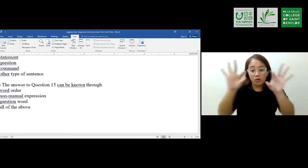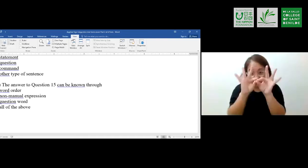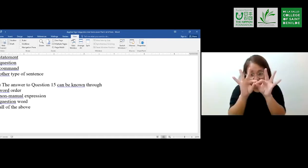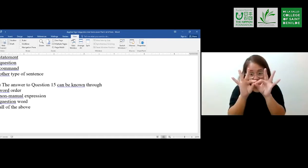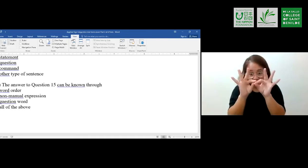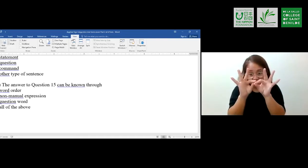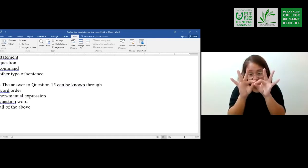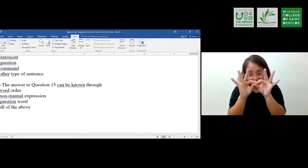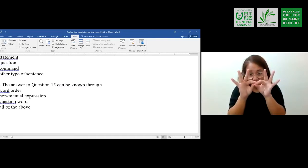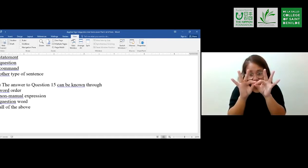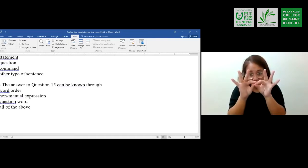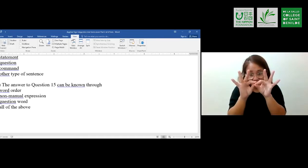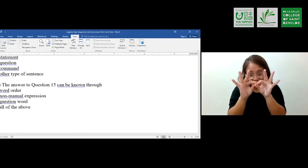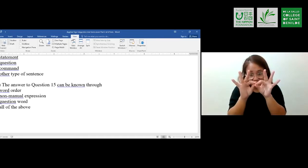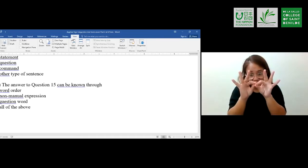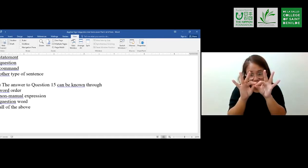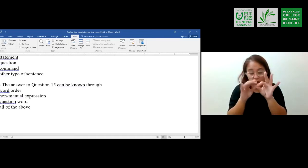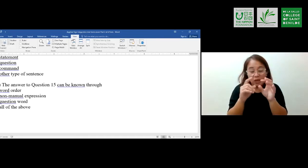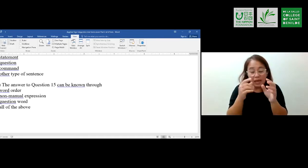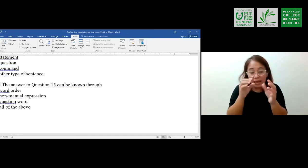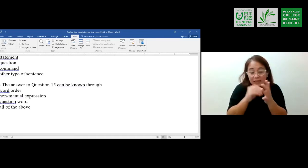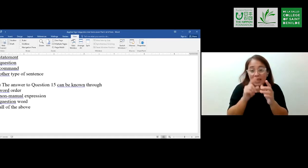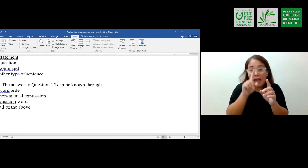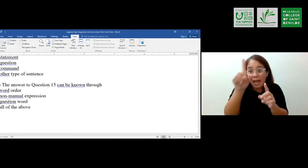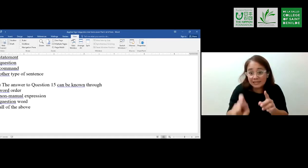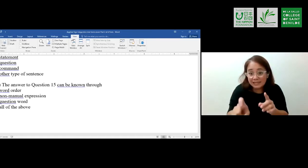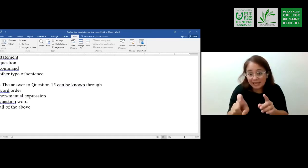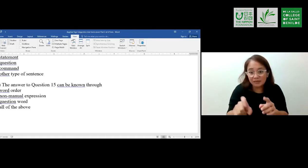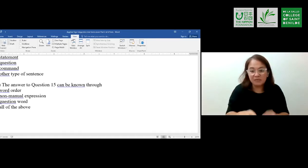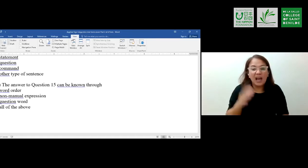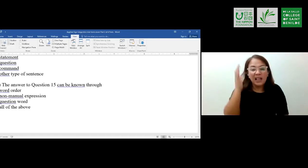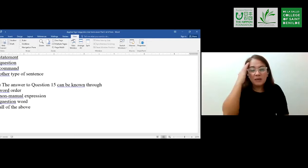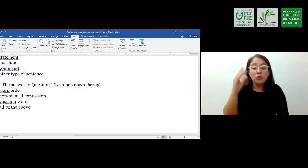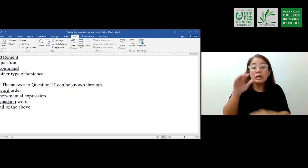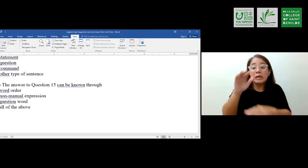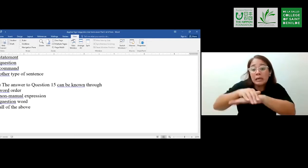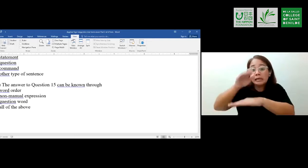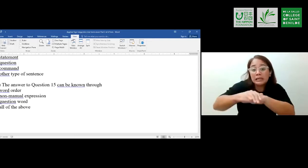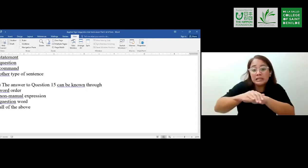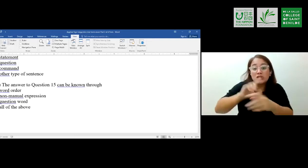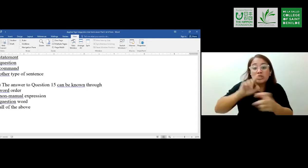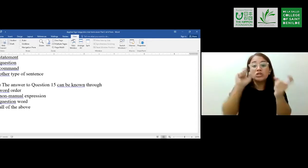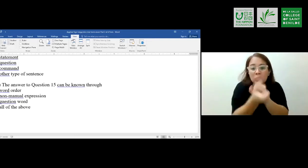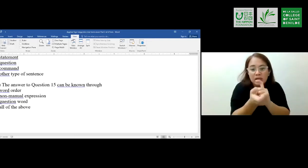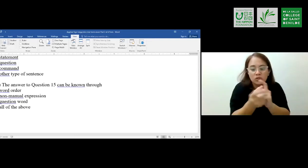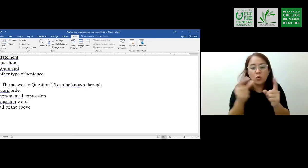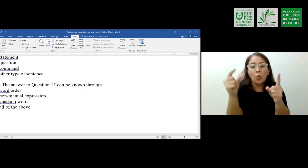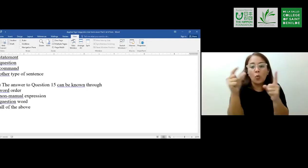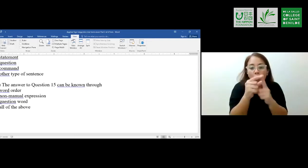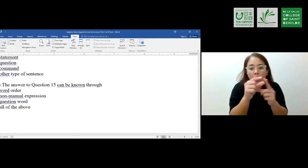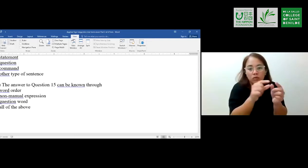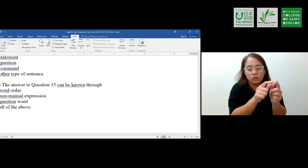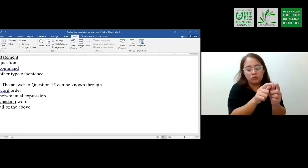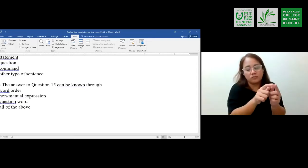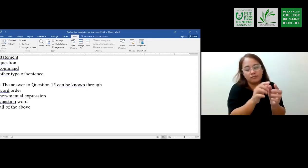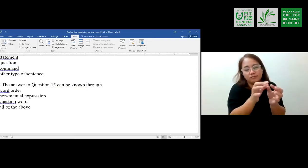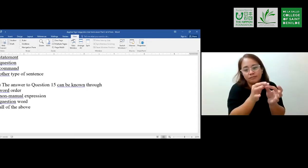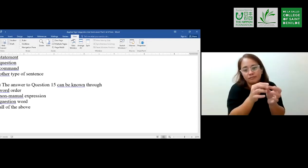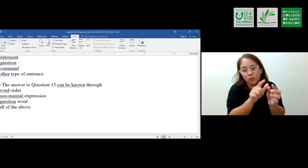thing for asking questions. English changes the word order. A non-manual expression only